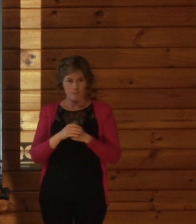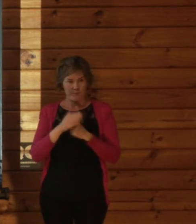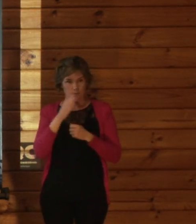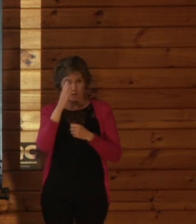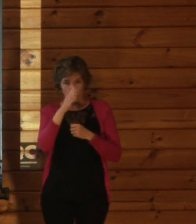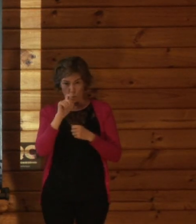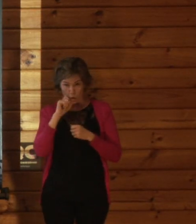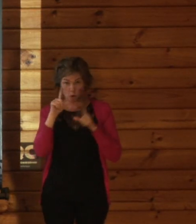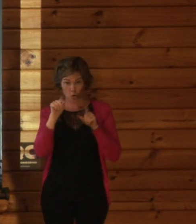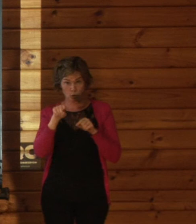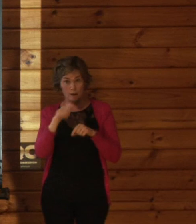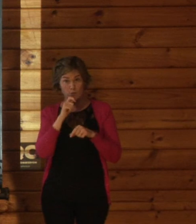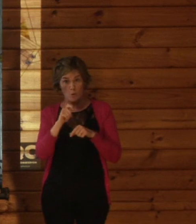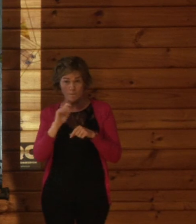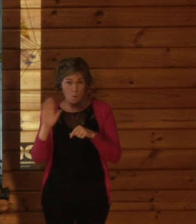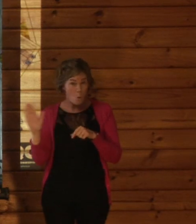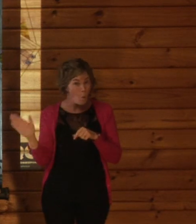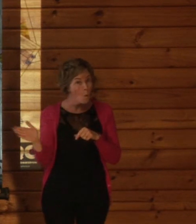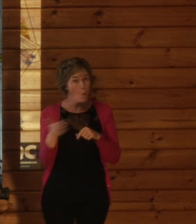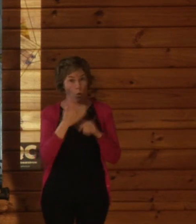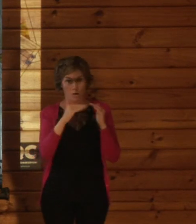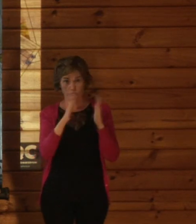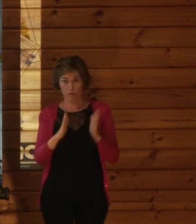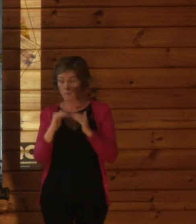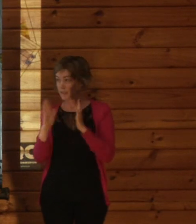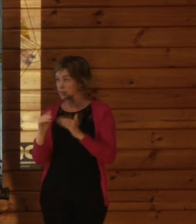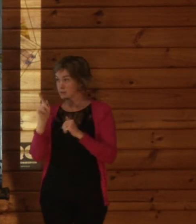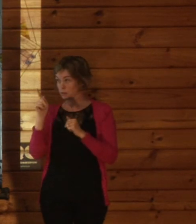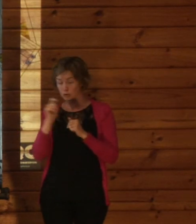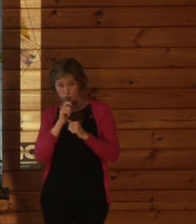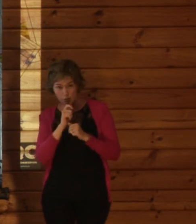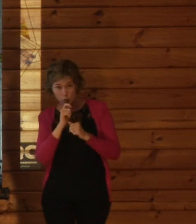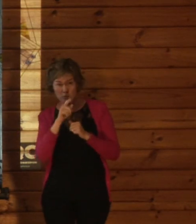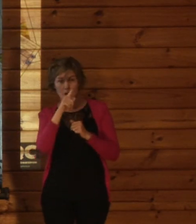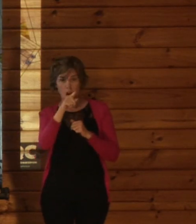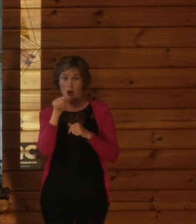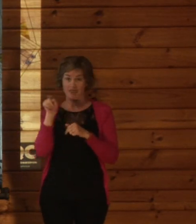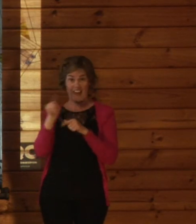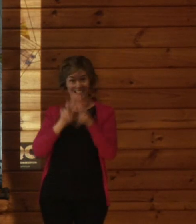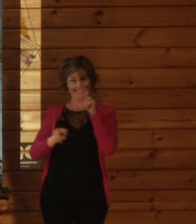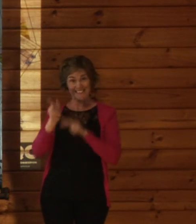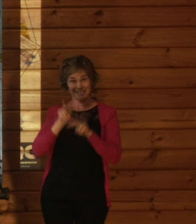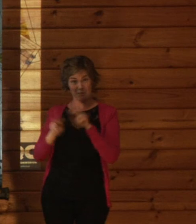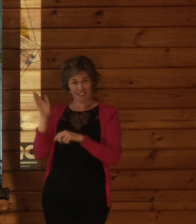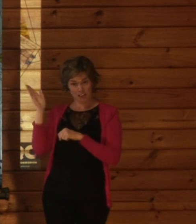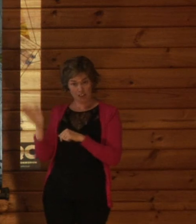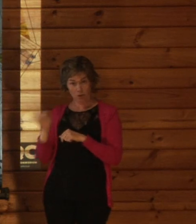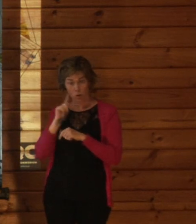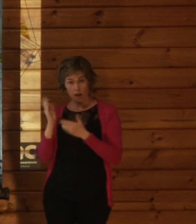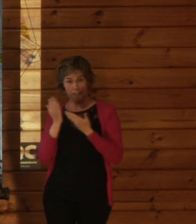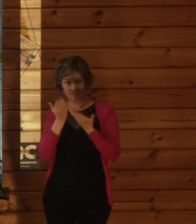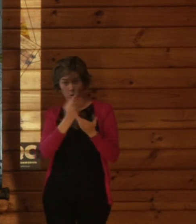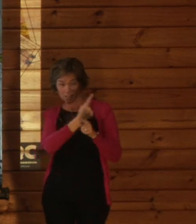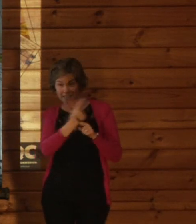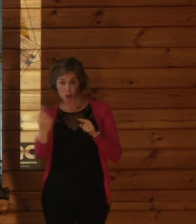property? That report about what? That sort of assessment? So this sort of assessment is done on any, so we started